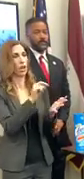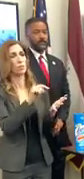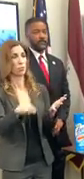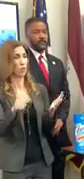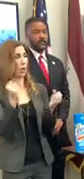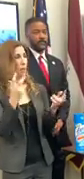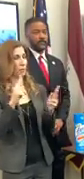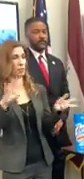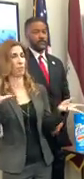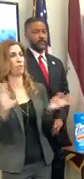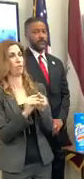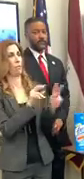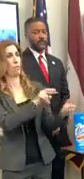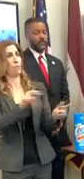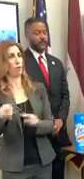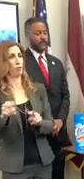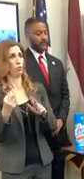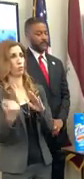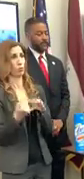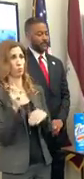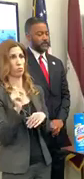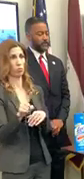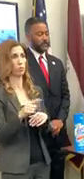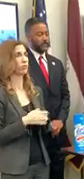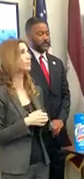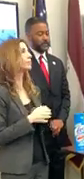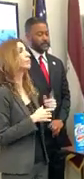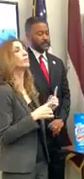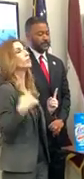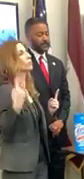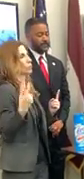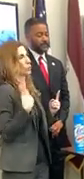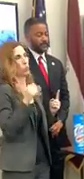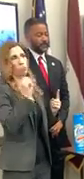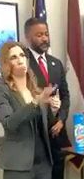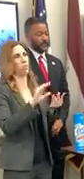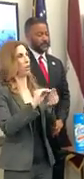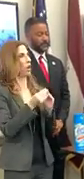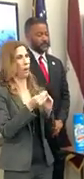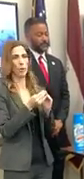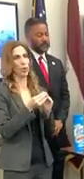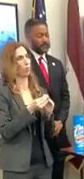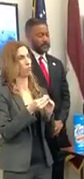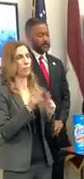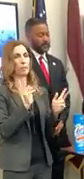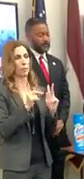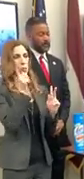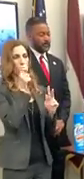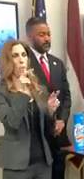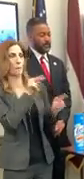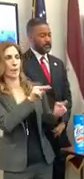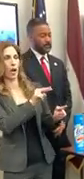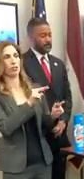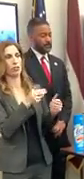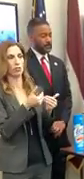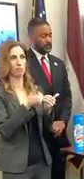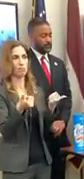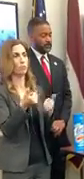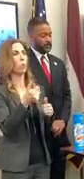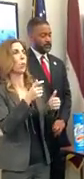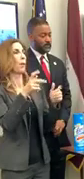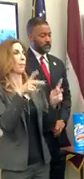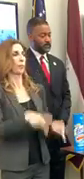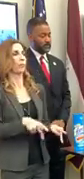how many people you're monitoring at this point? As I said before, we do not give numbers on people that are being monitored or